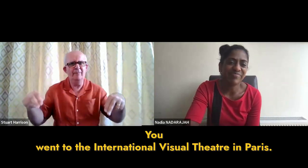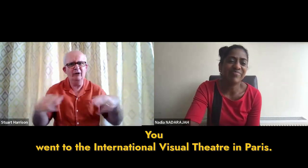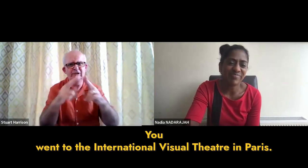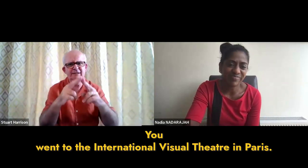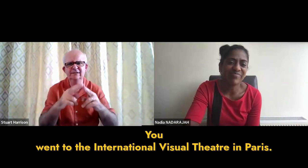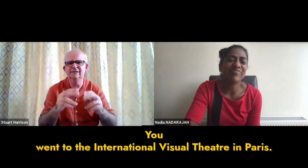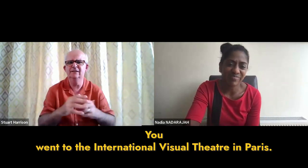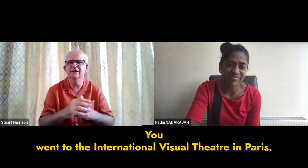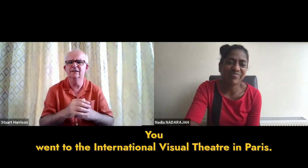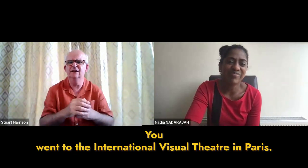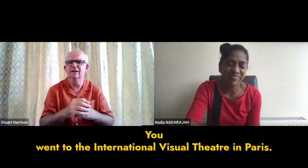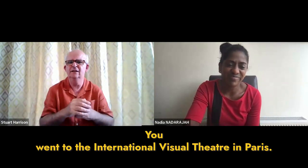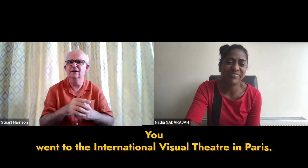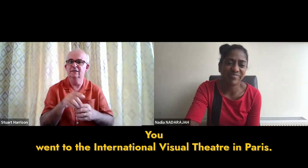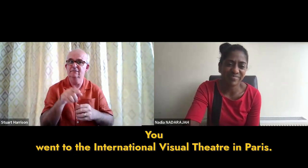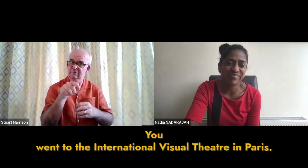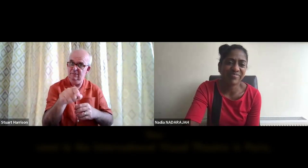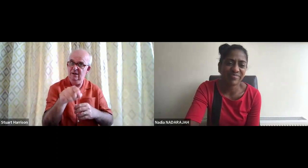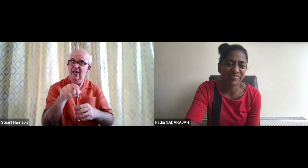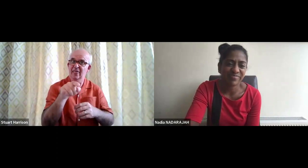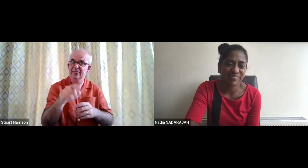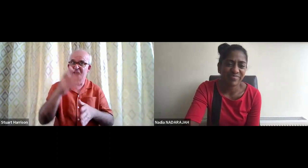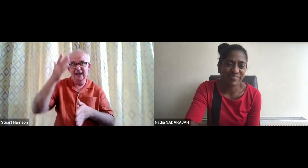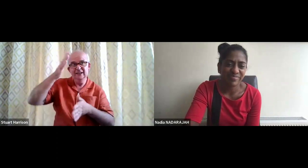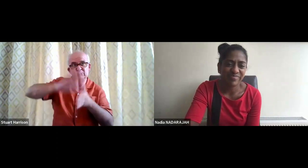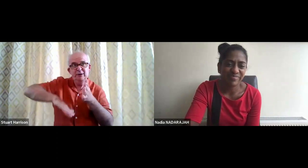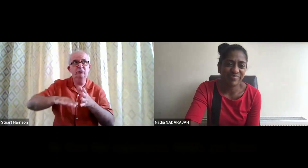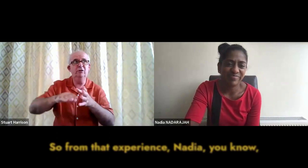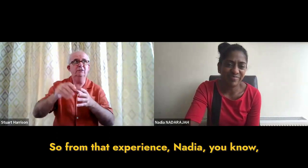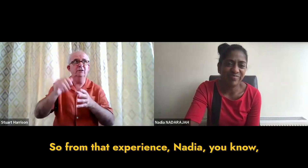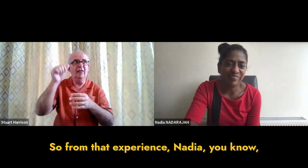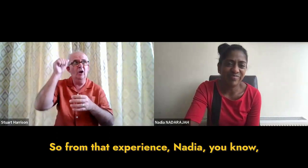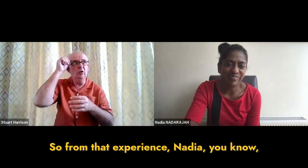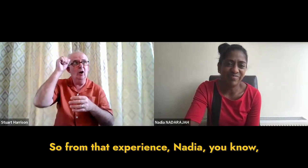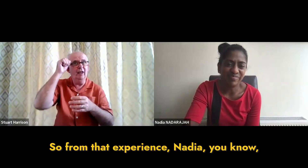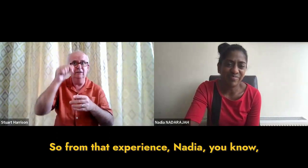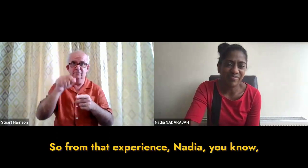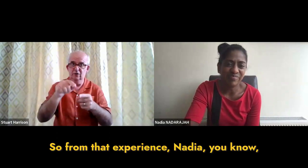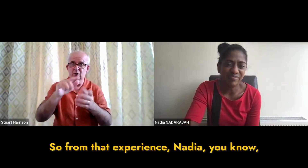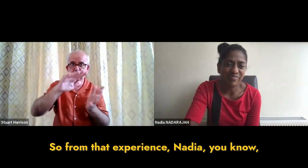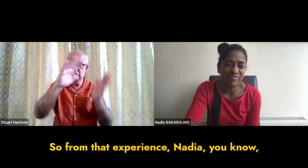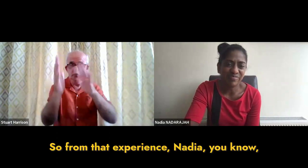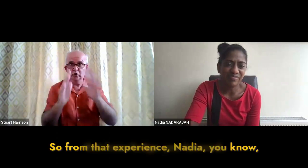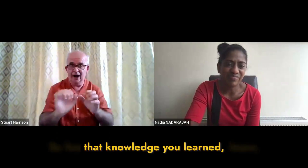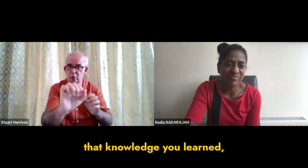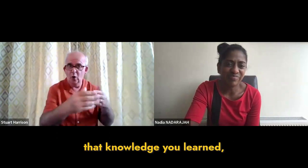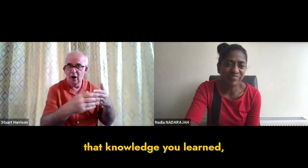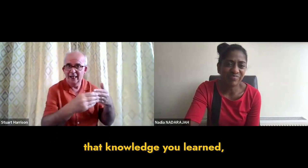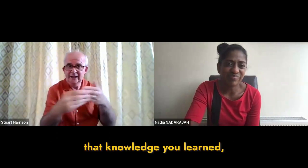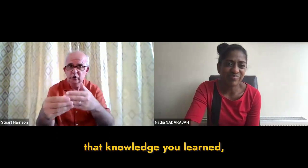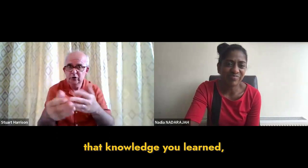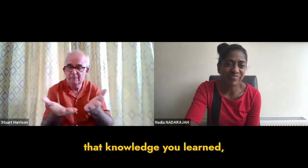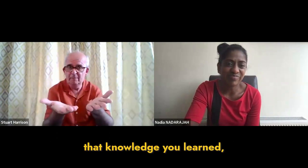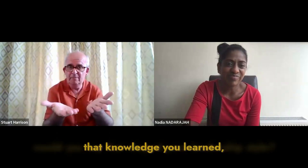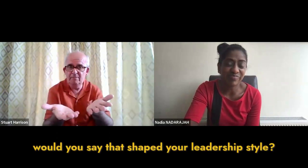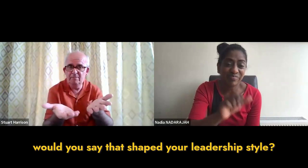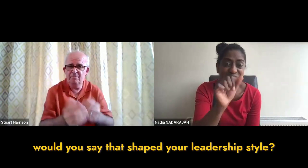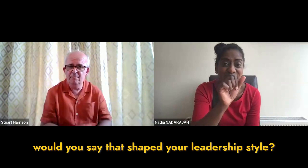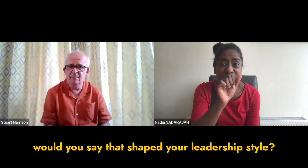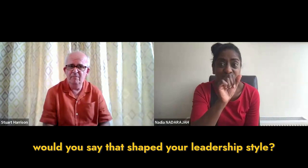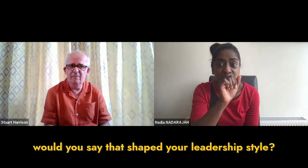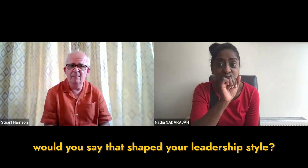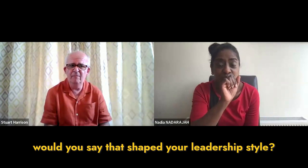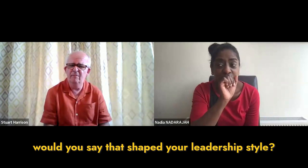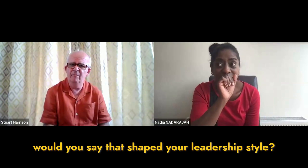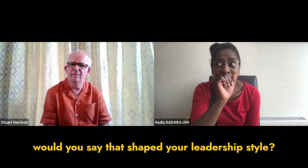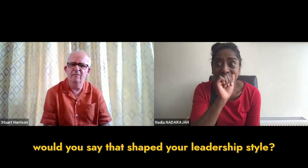International Visual Theatre in Paris. So from that experience, Nadia, and that knowledge you learned, how